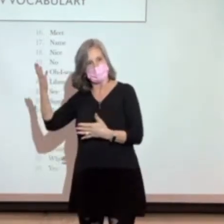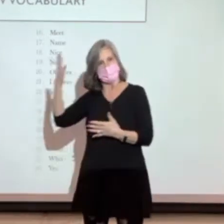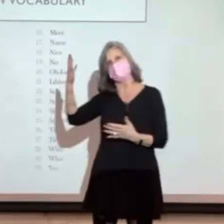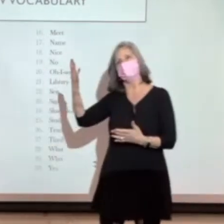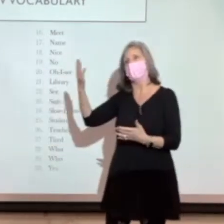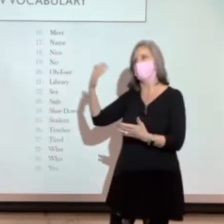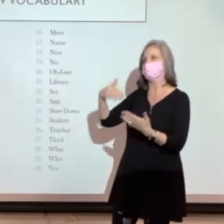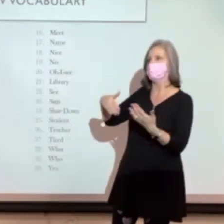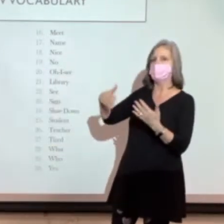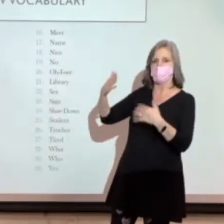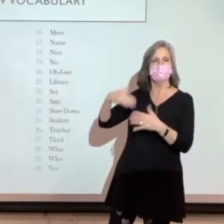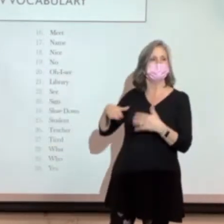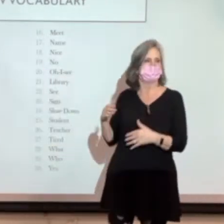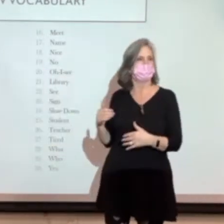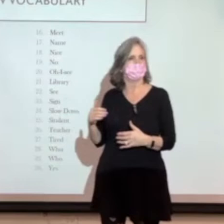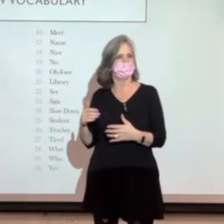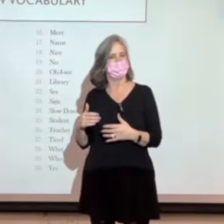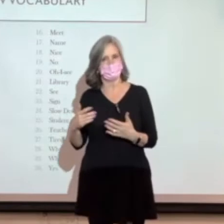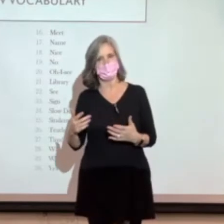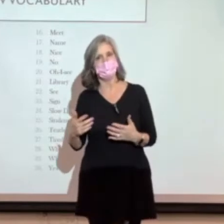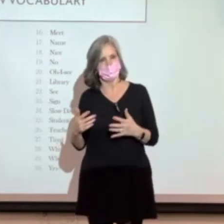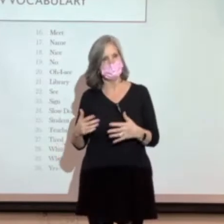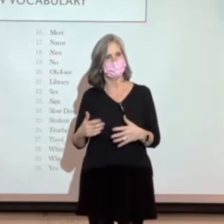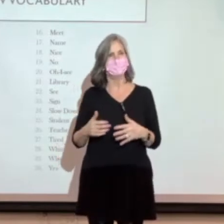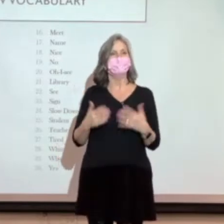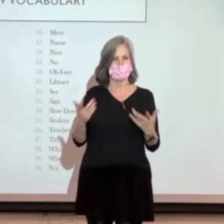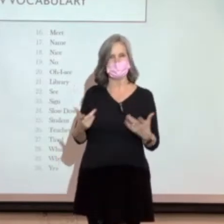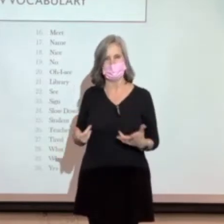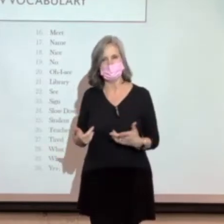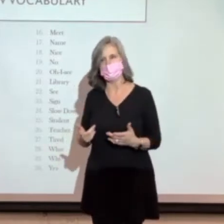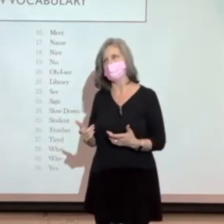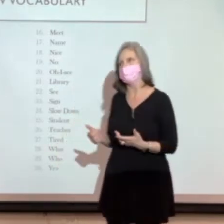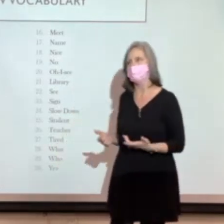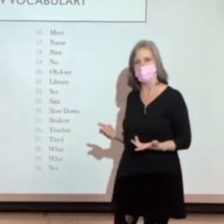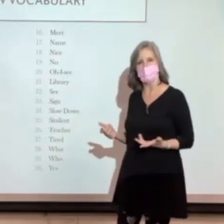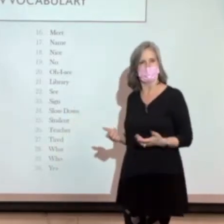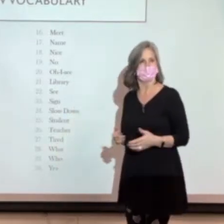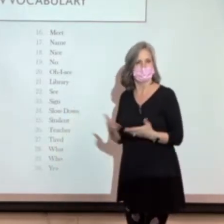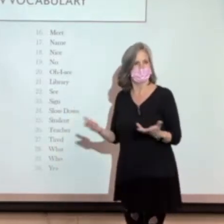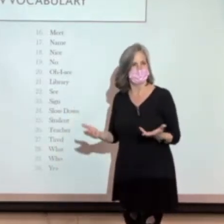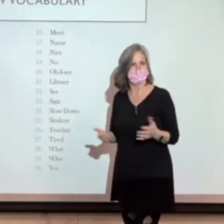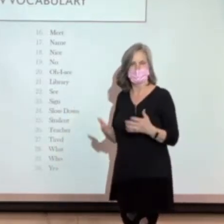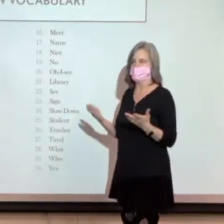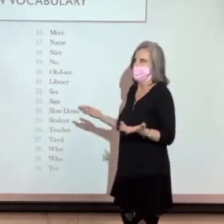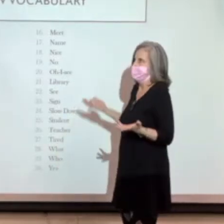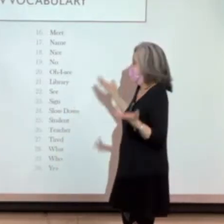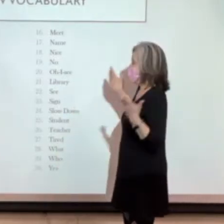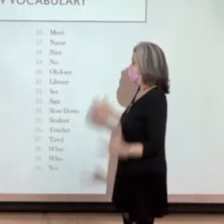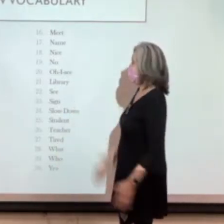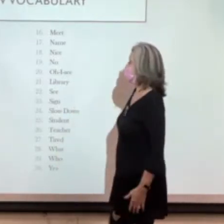State text, when they're talking about learners, that's exactly what they call them because it doesn't, I don't know,